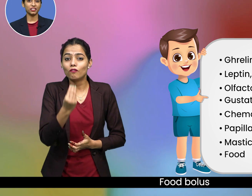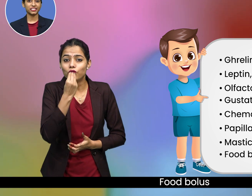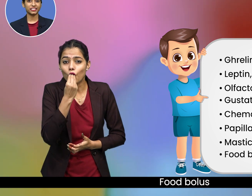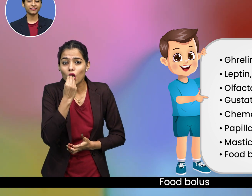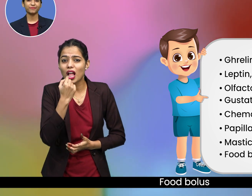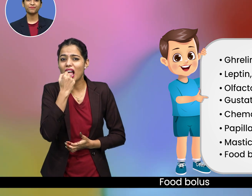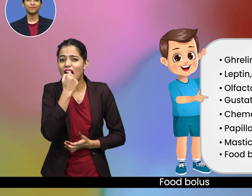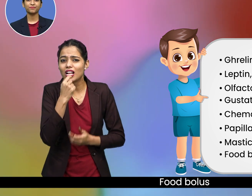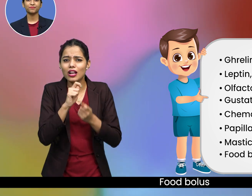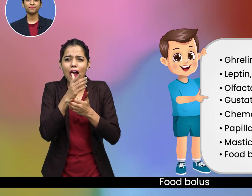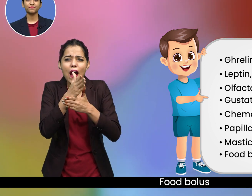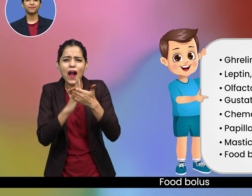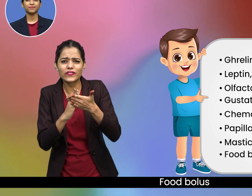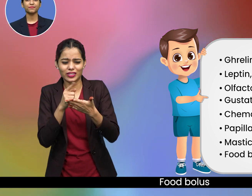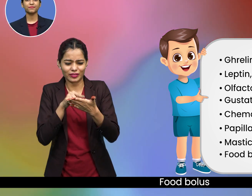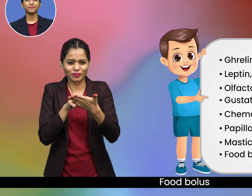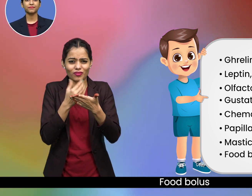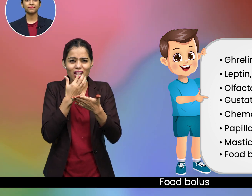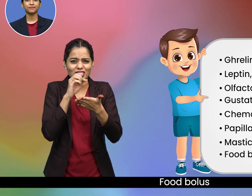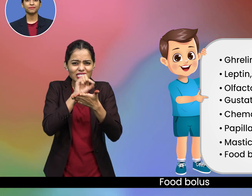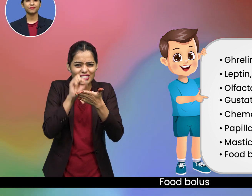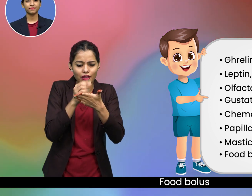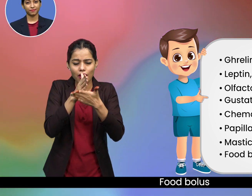food bolus.